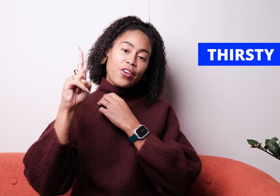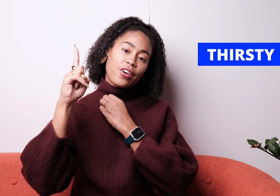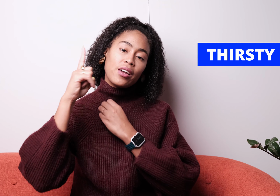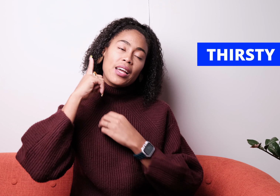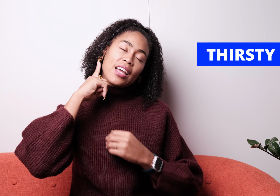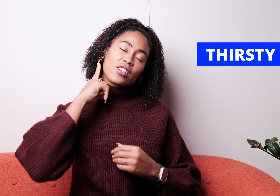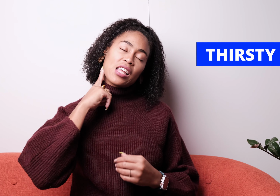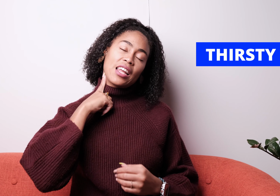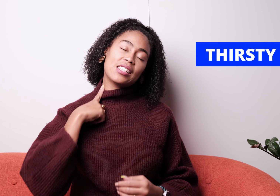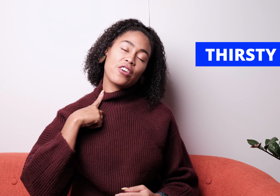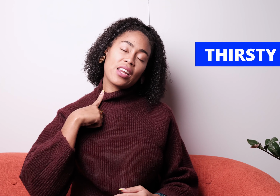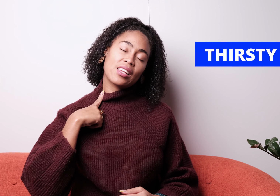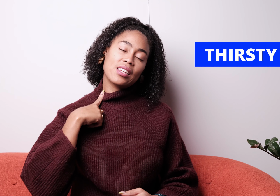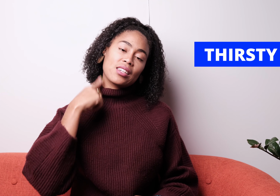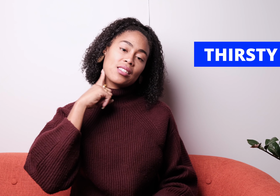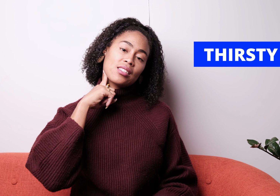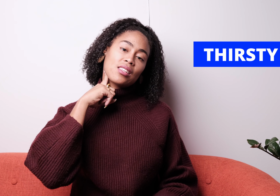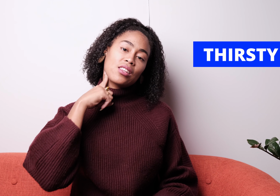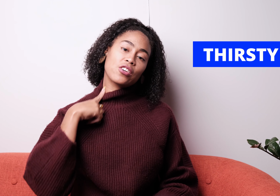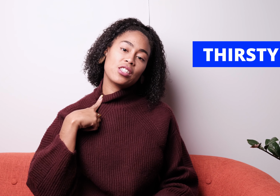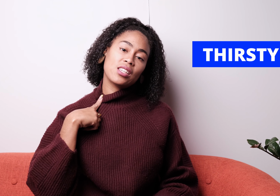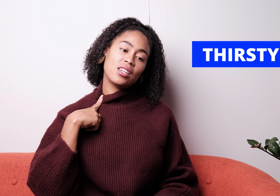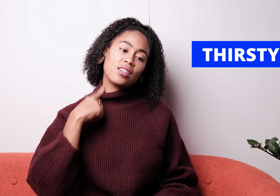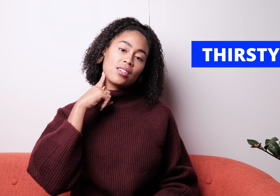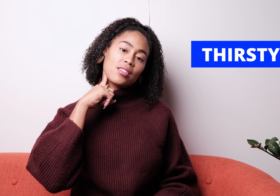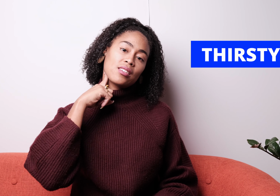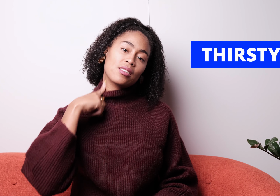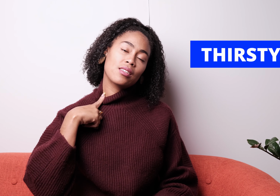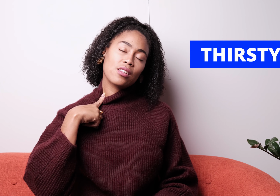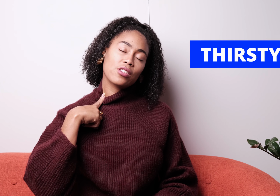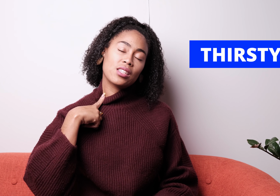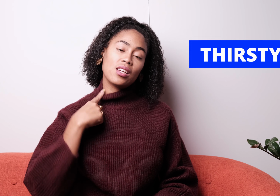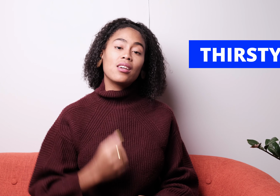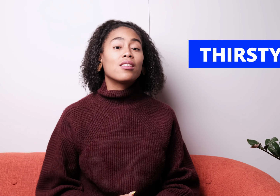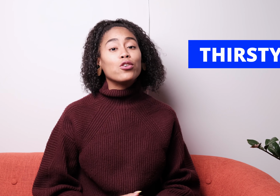and you're sliding it down your neck like this. Thirsty. Thirsty. You try.